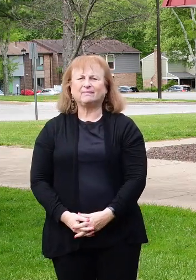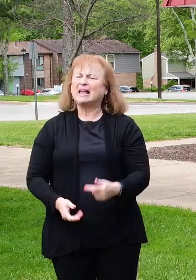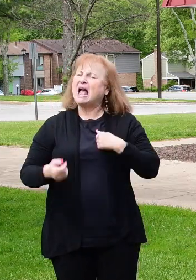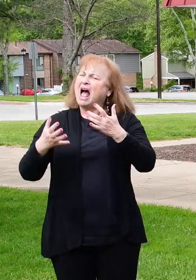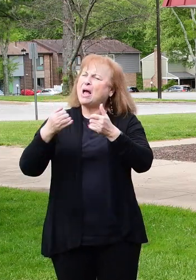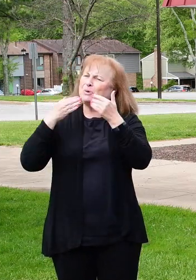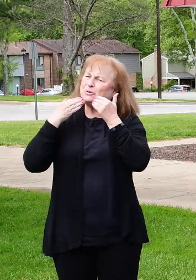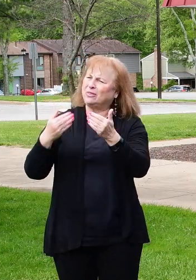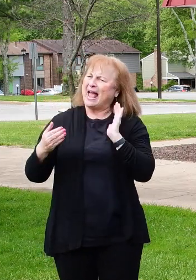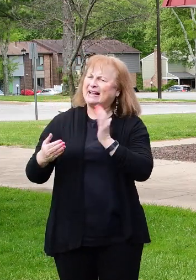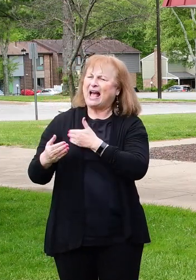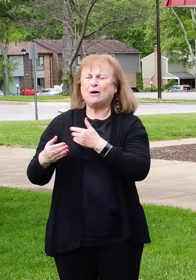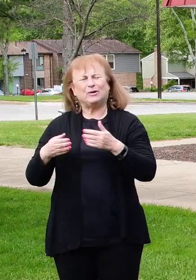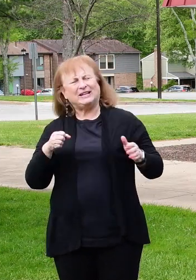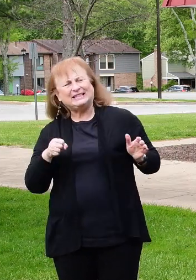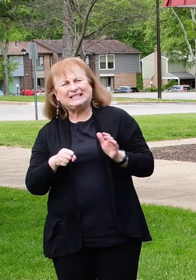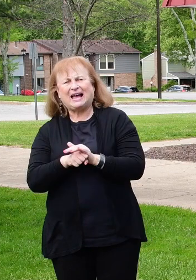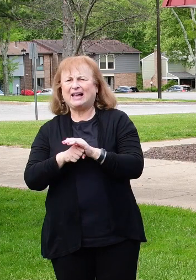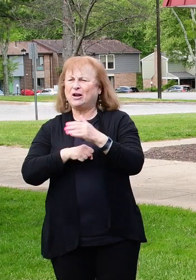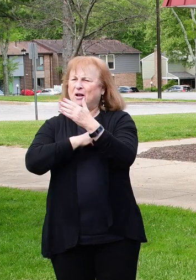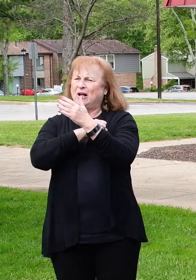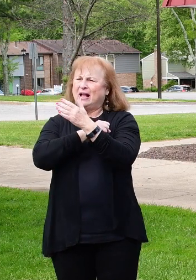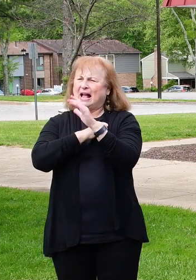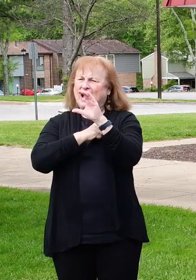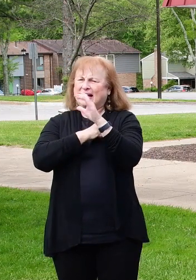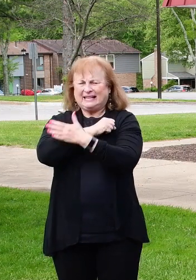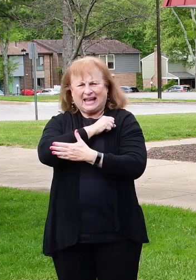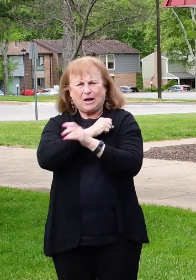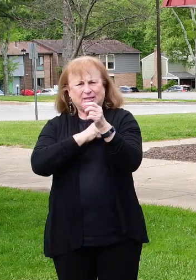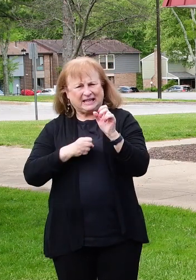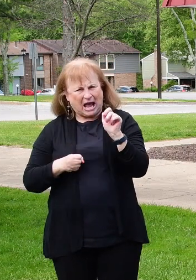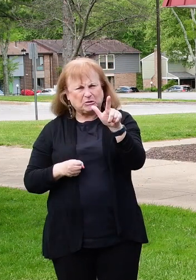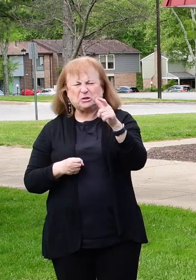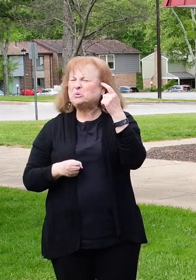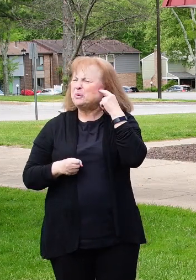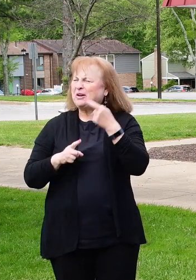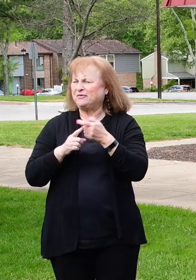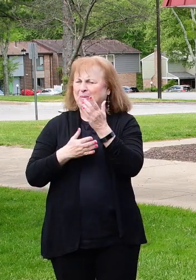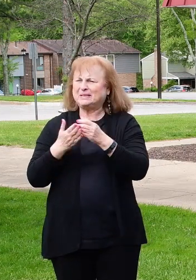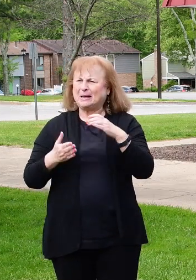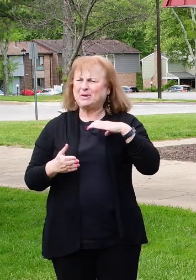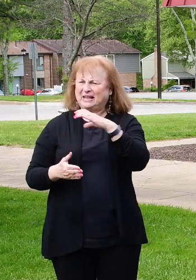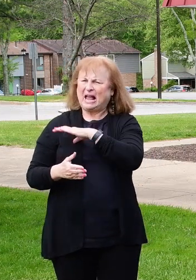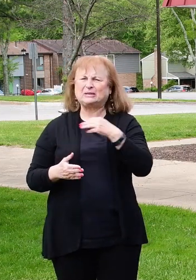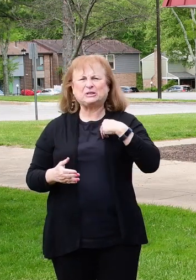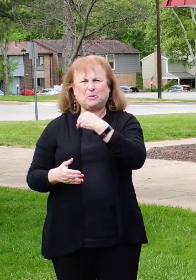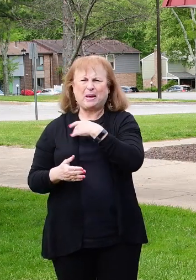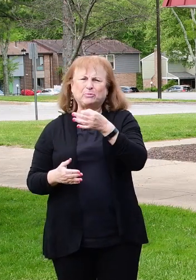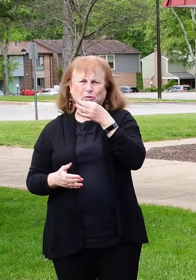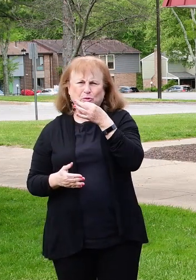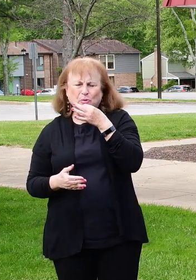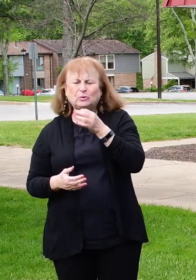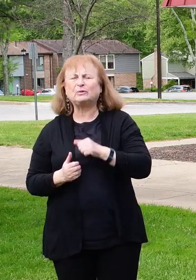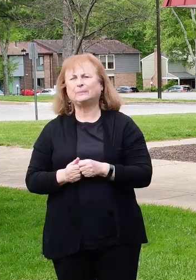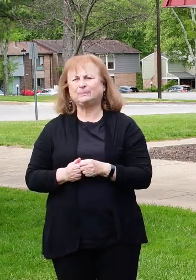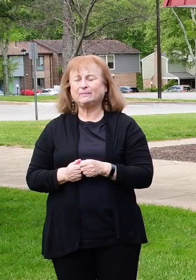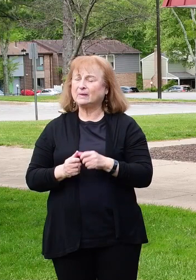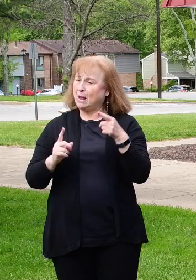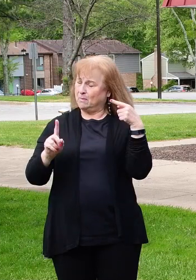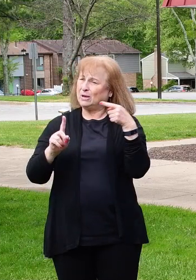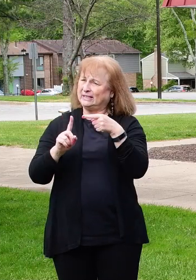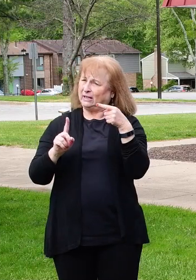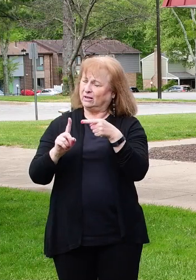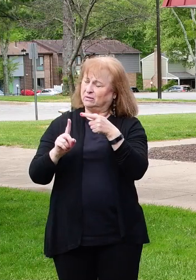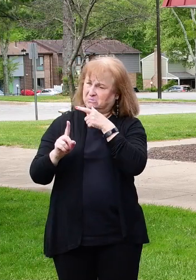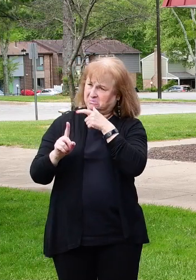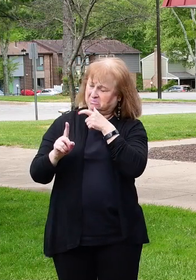I want to thank our entire county council, and you'll hear from some of those council members soon,